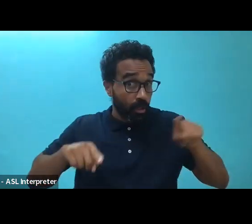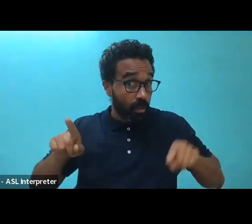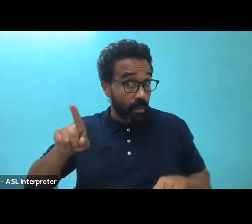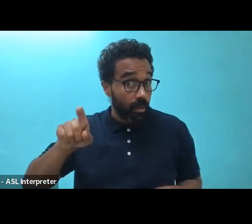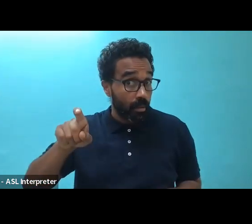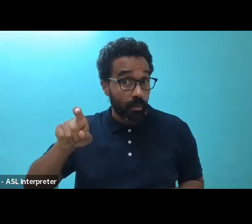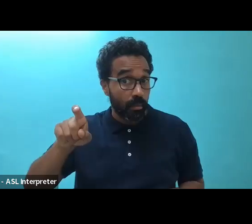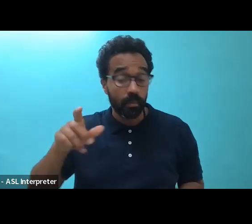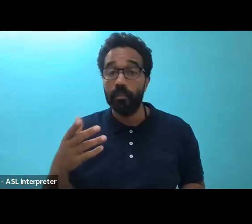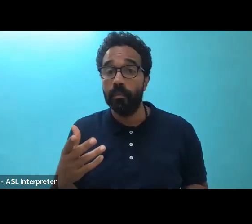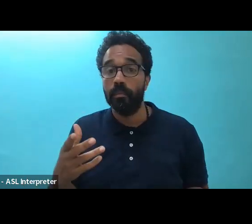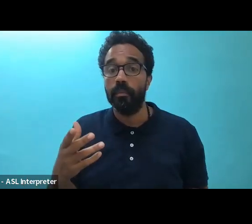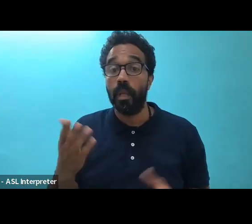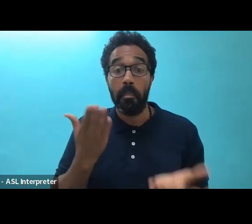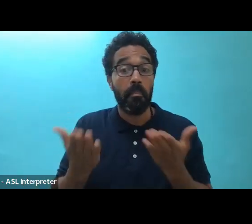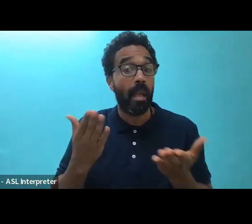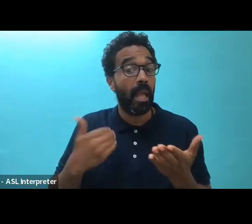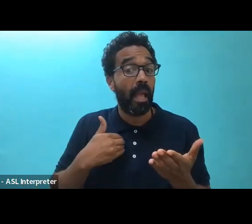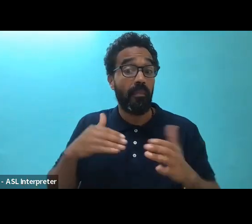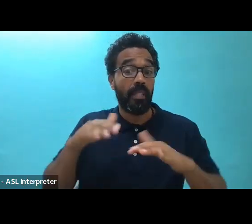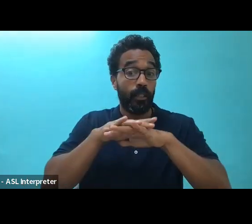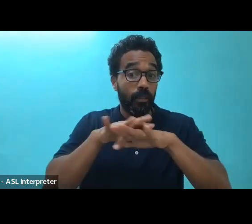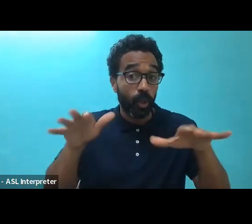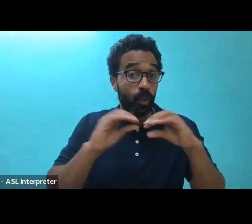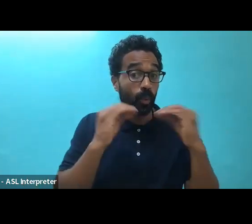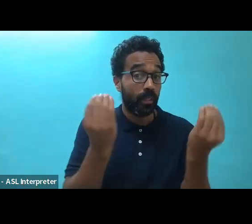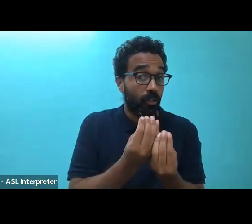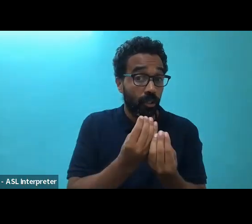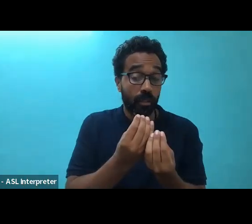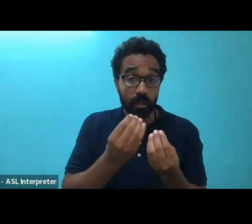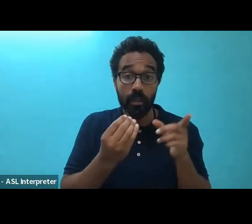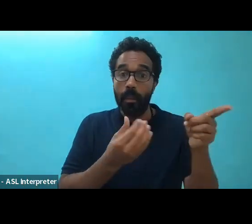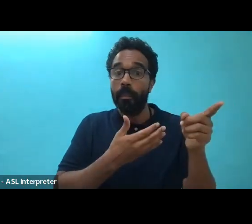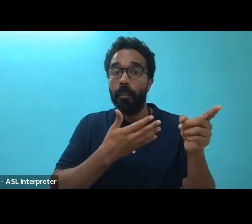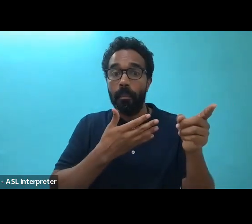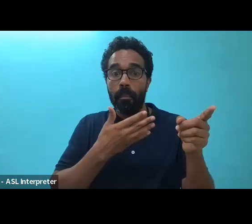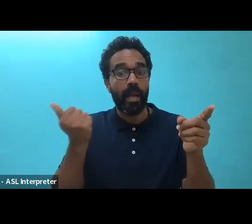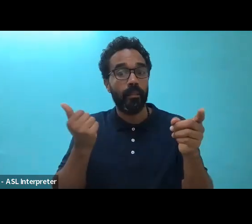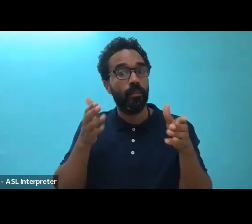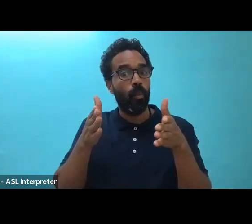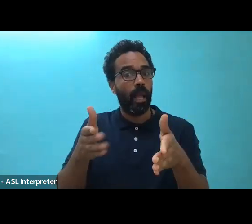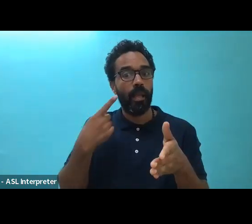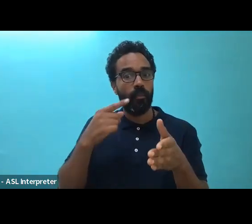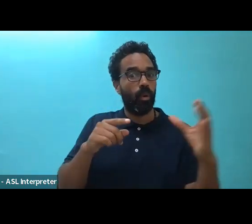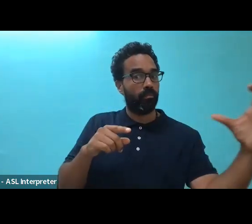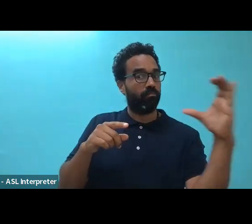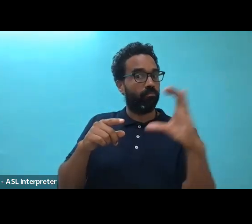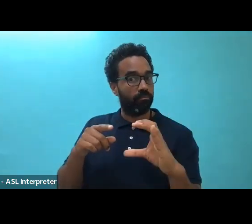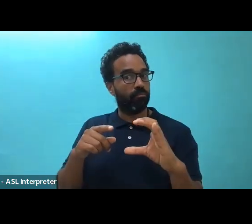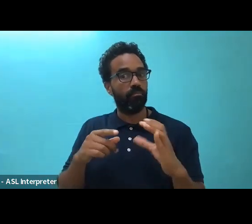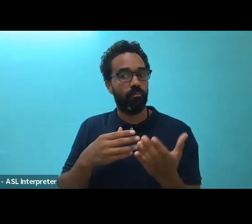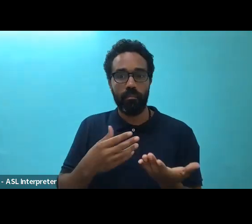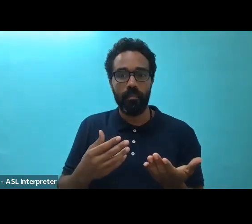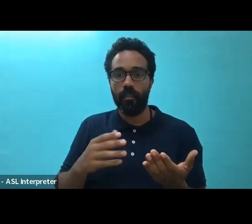having maybe a diverse organization to be one of your investment sources? And then the